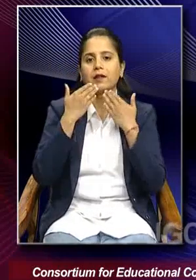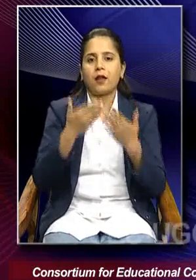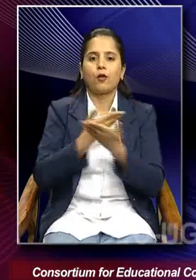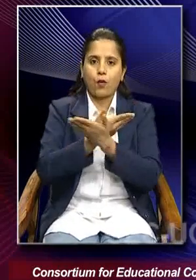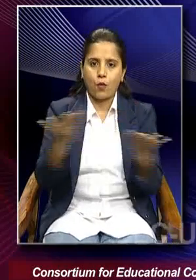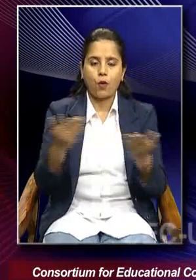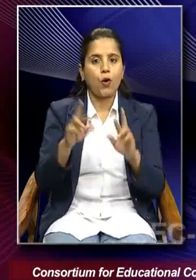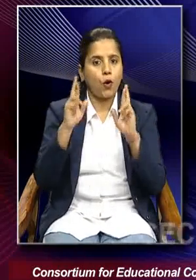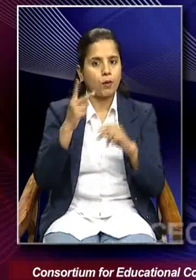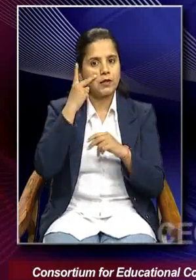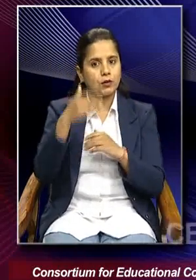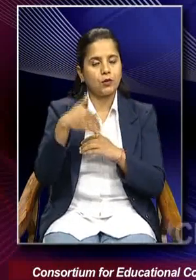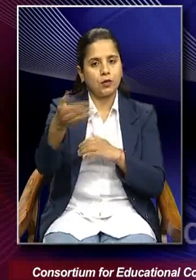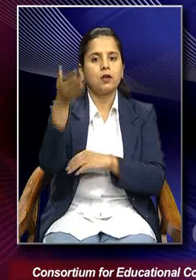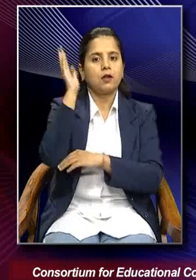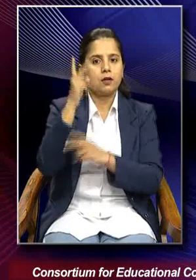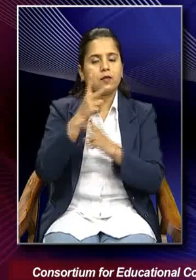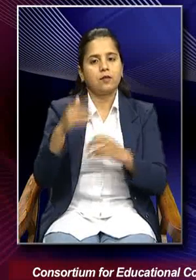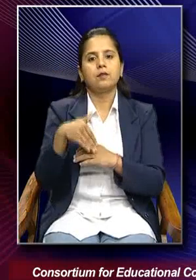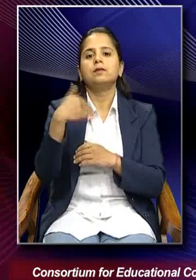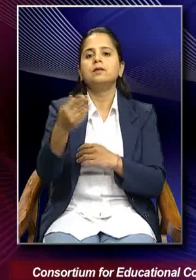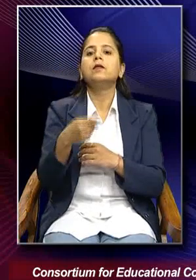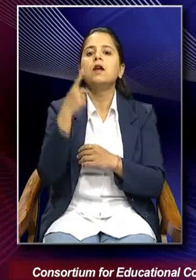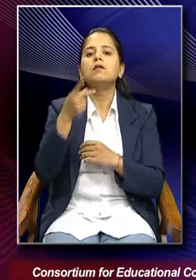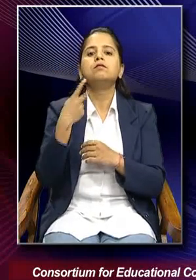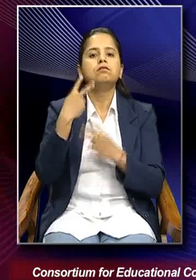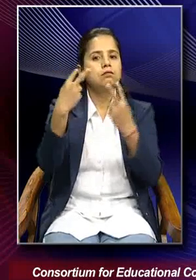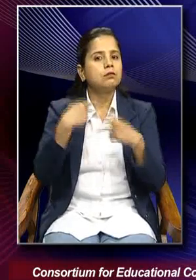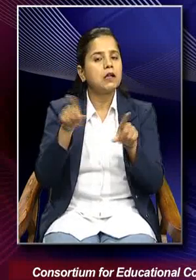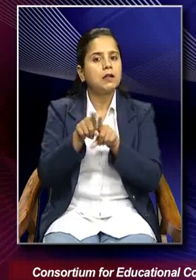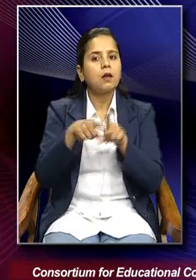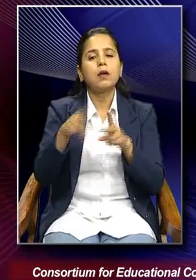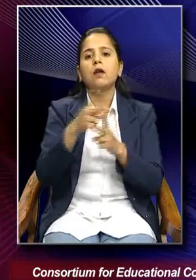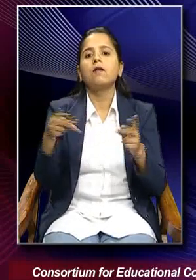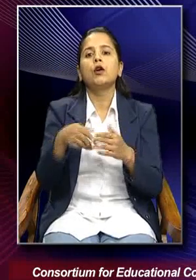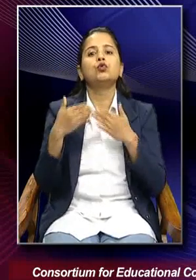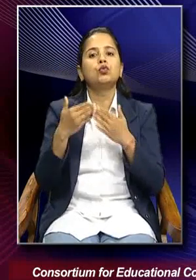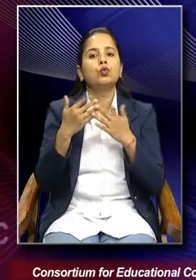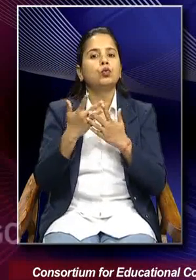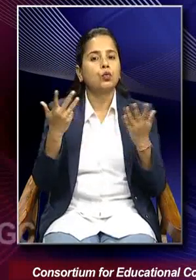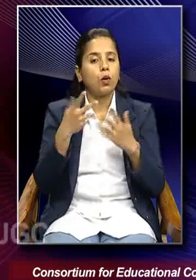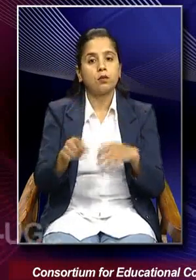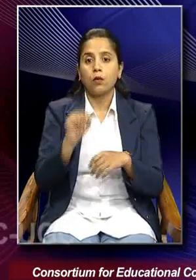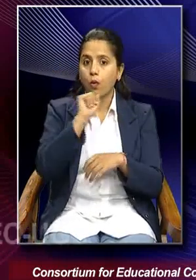everyone and hope to see you in the next lecture to follow up what are the various schools and what are